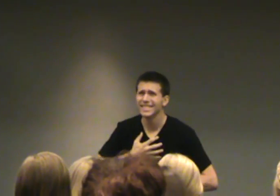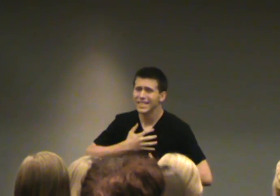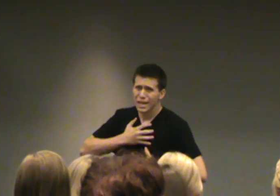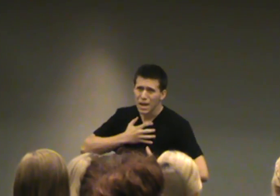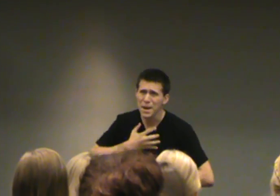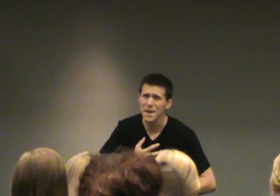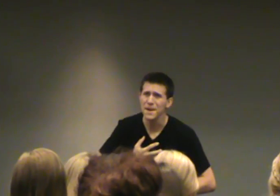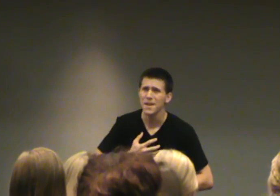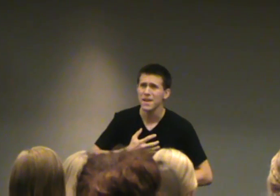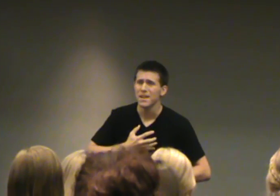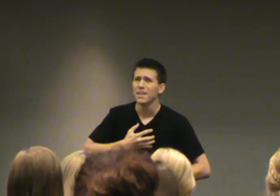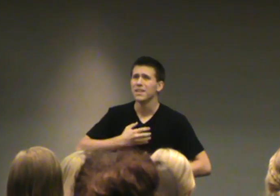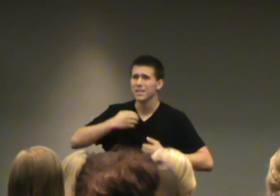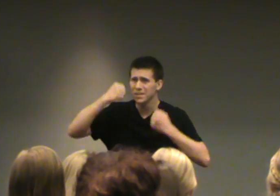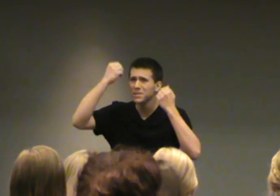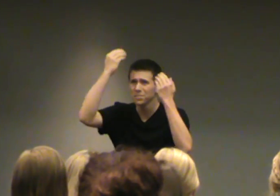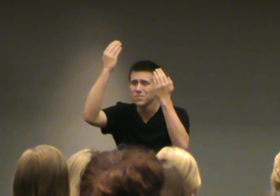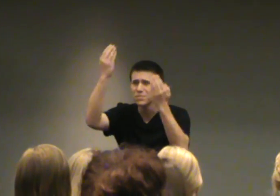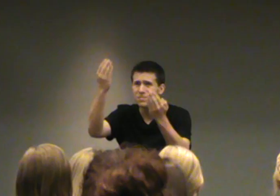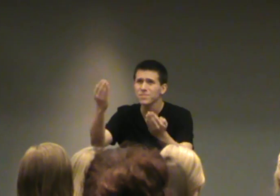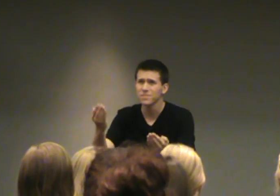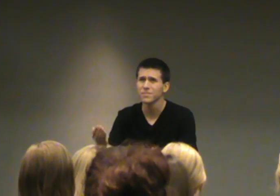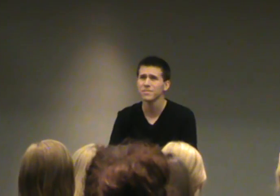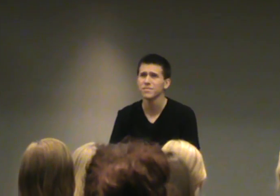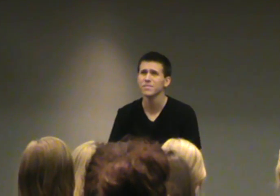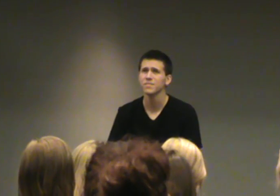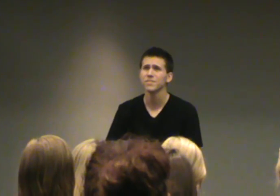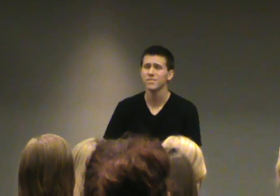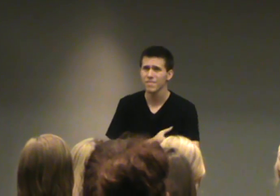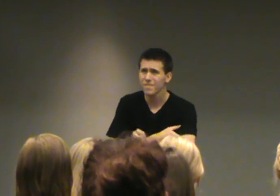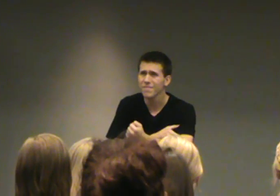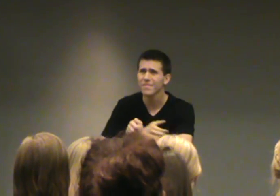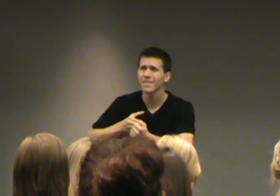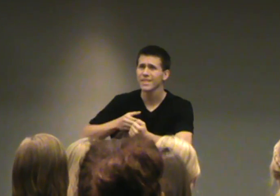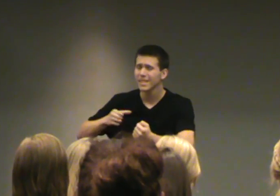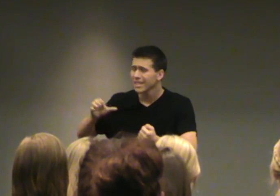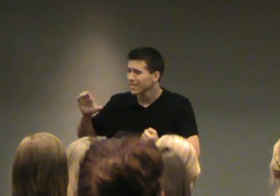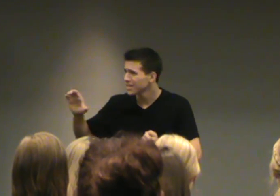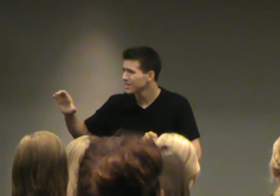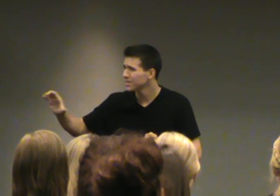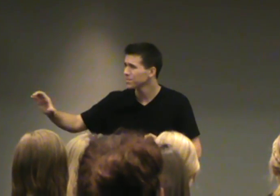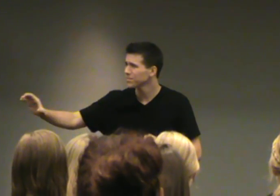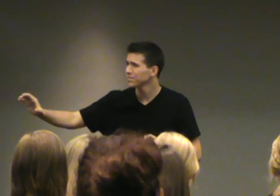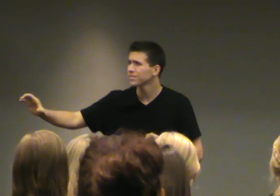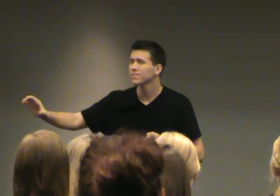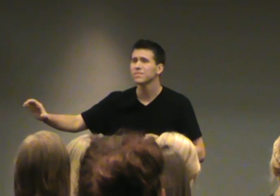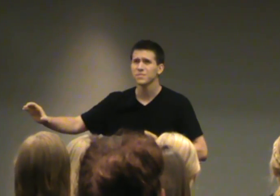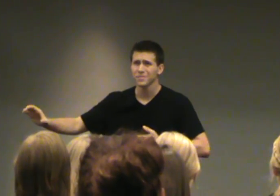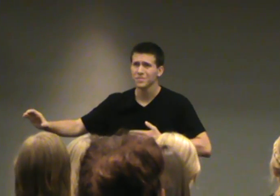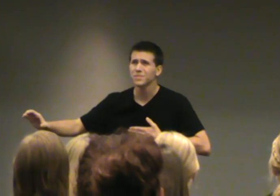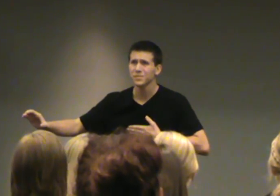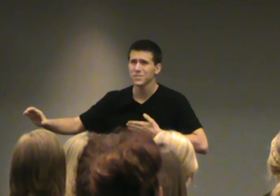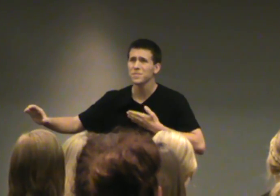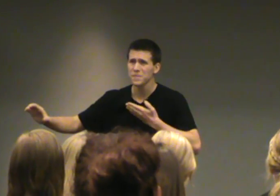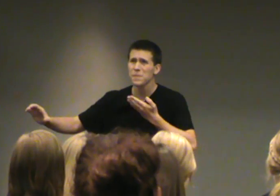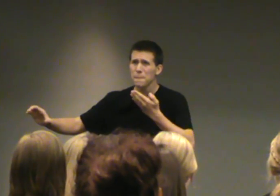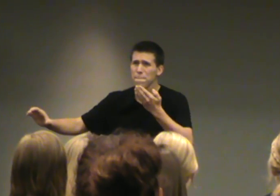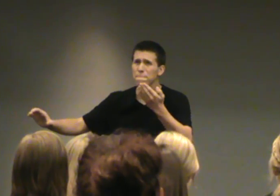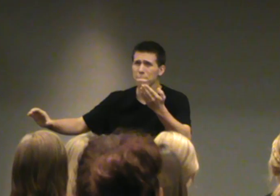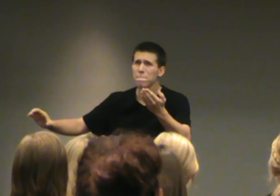breath. God's given you the power. Life is yours to give. If you will just lay your hands